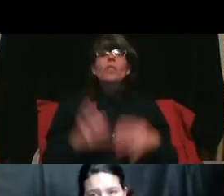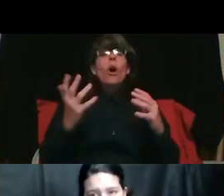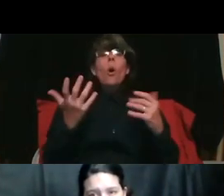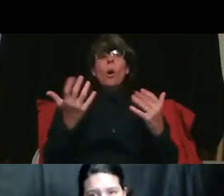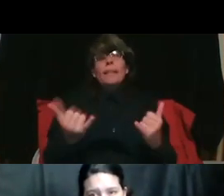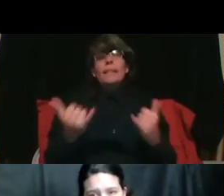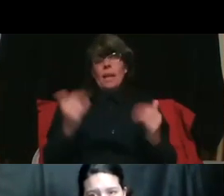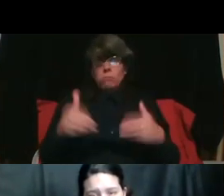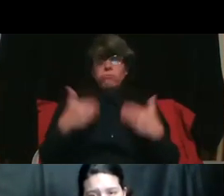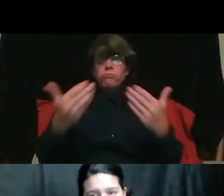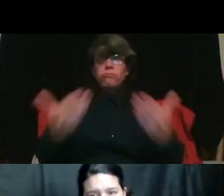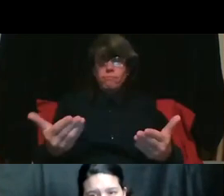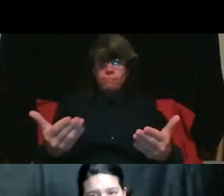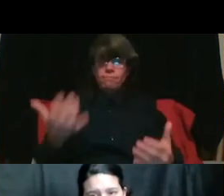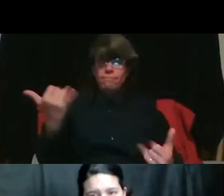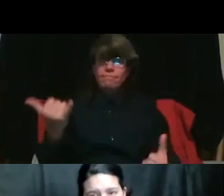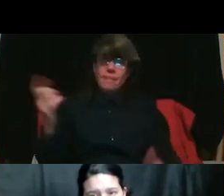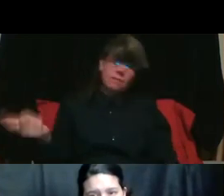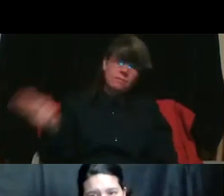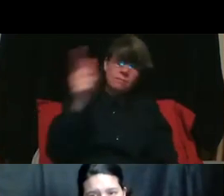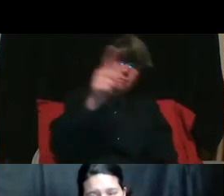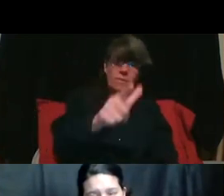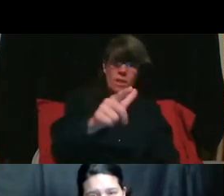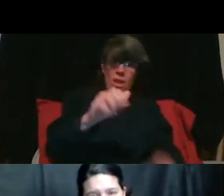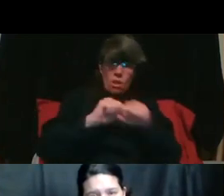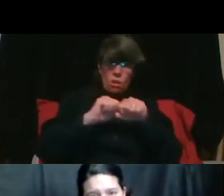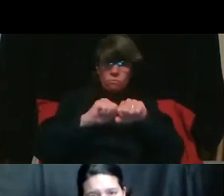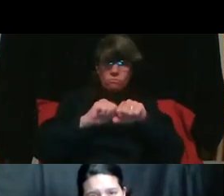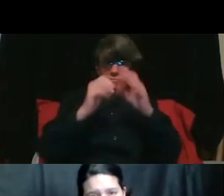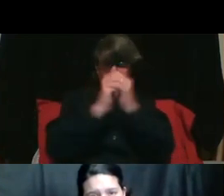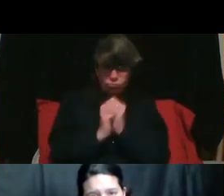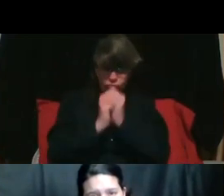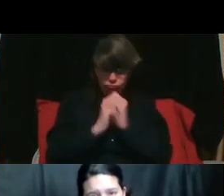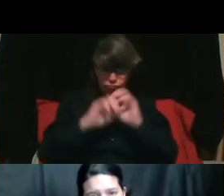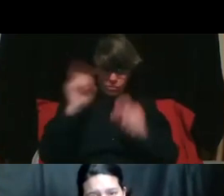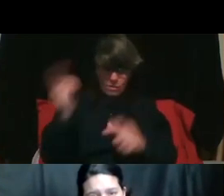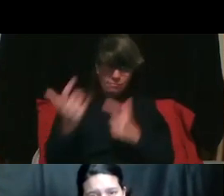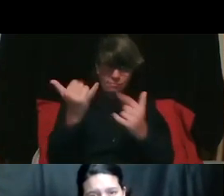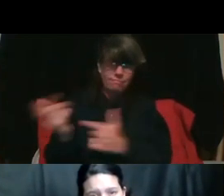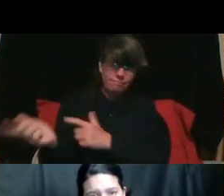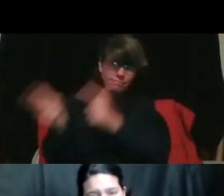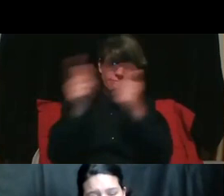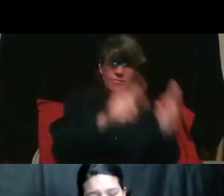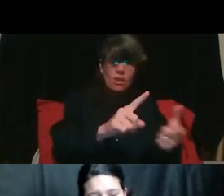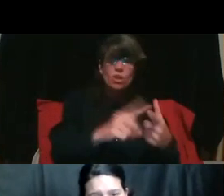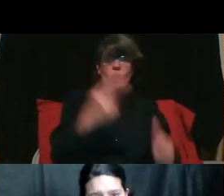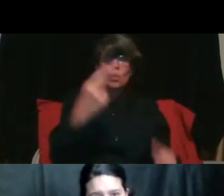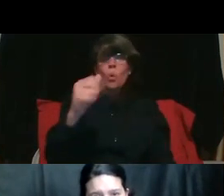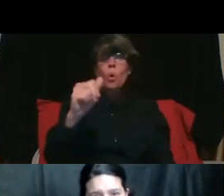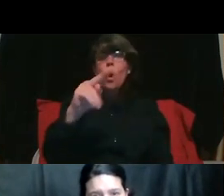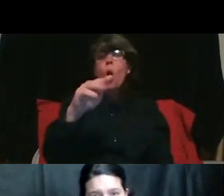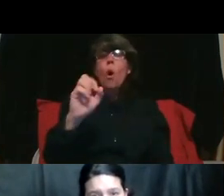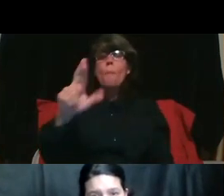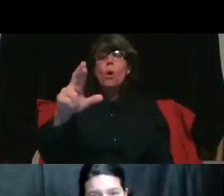go ahead and pass the prayer stick over to our brother, Homer Hubbell, who comes from the Navajo